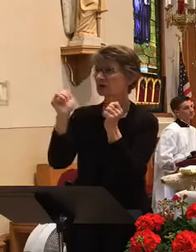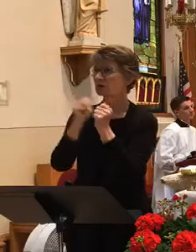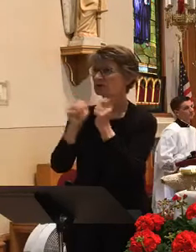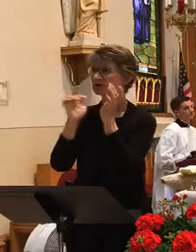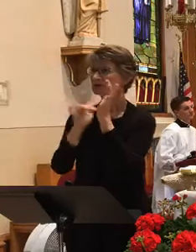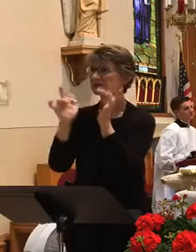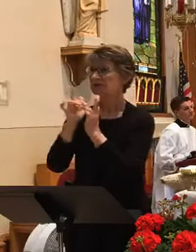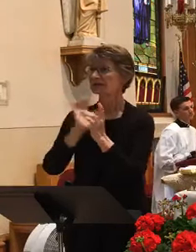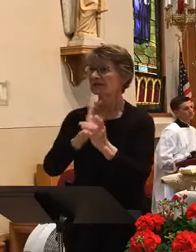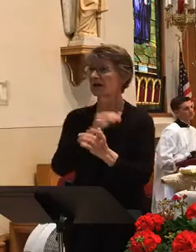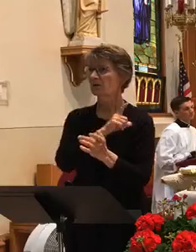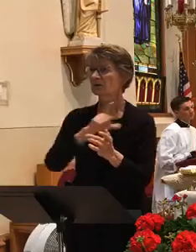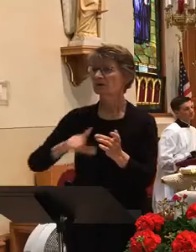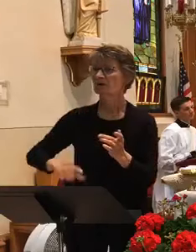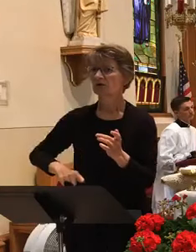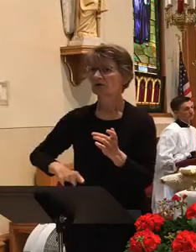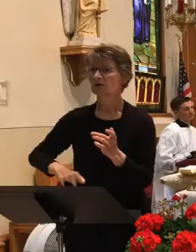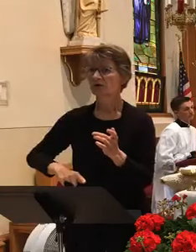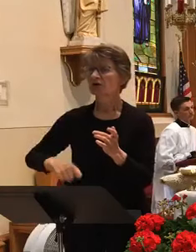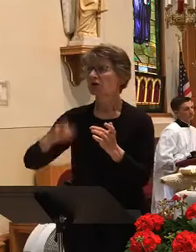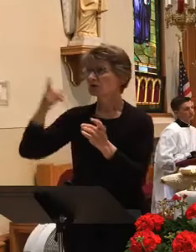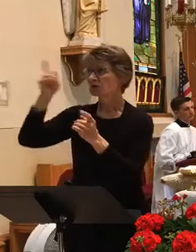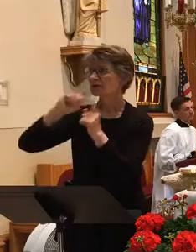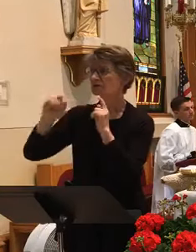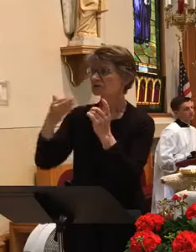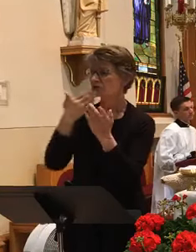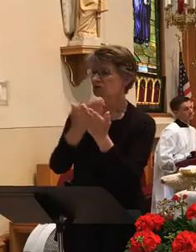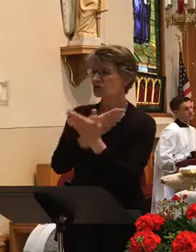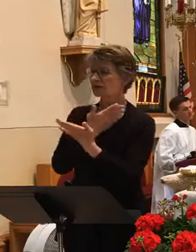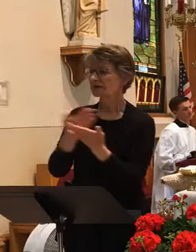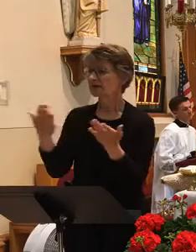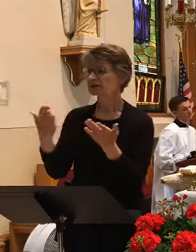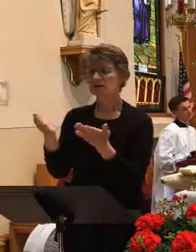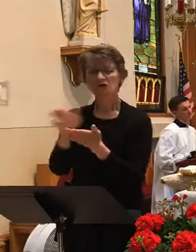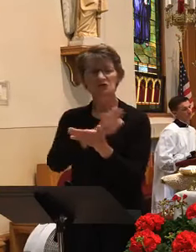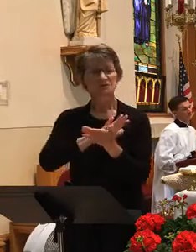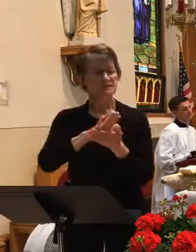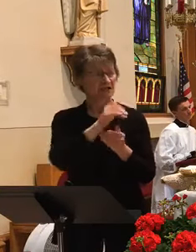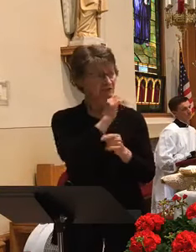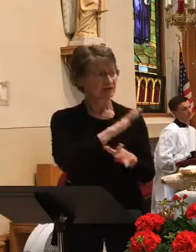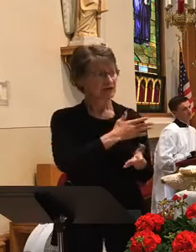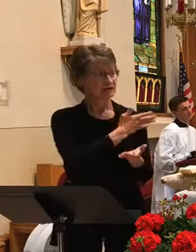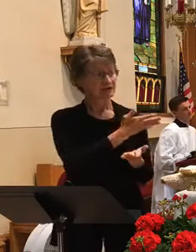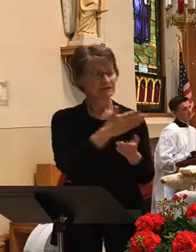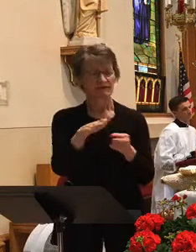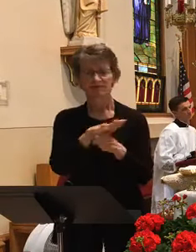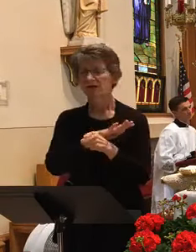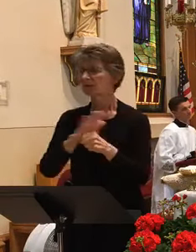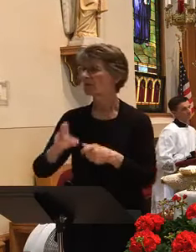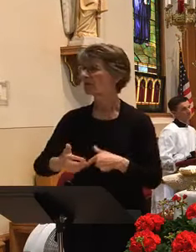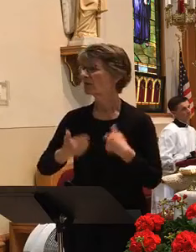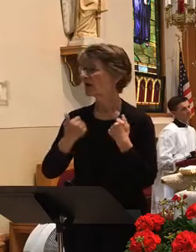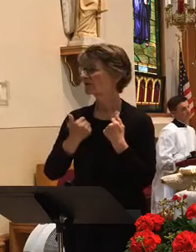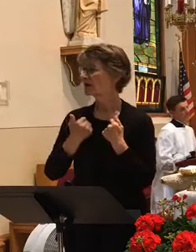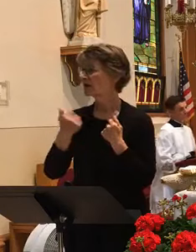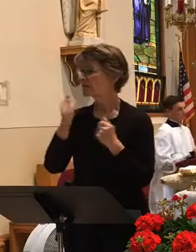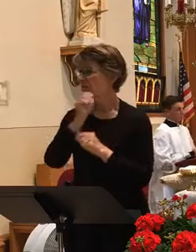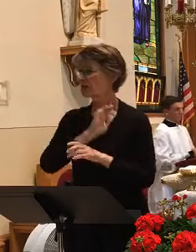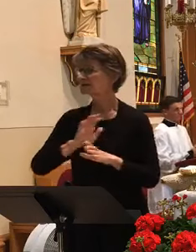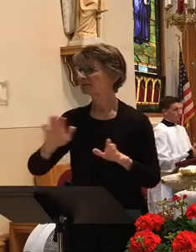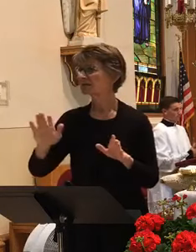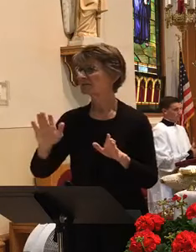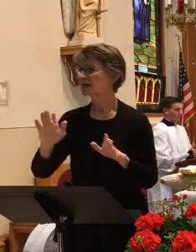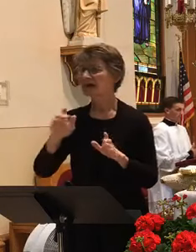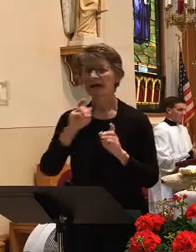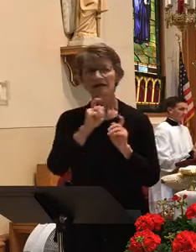you continue to make all these good things, O Lord, you sanctify them, fill them with life, bless them,